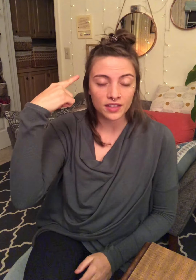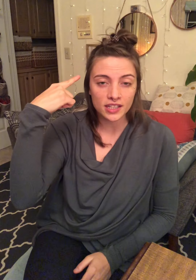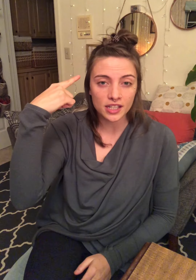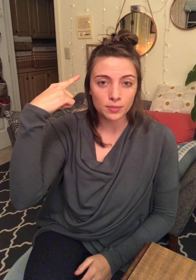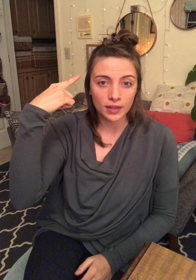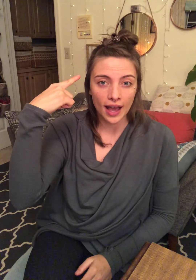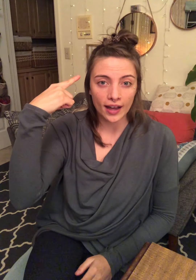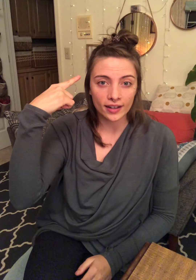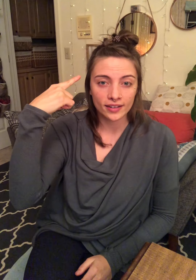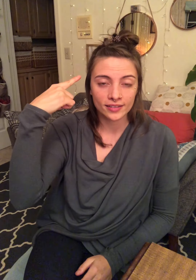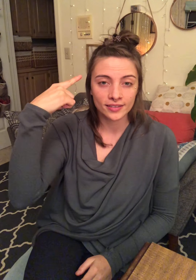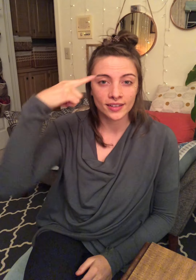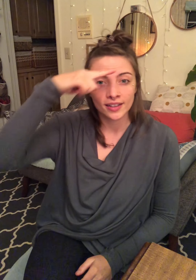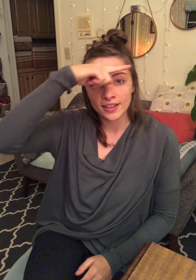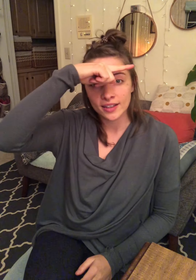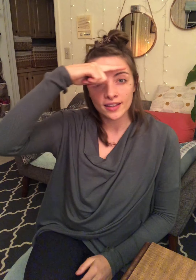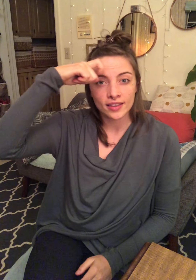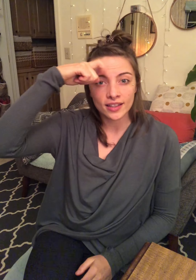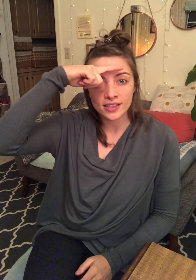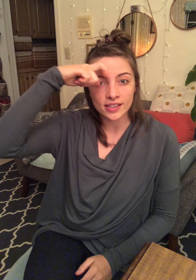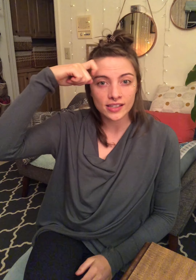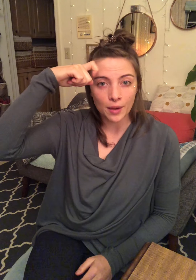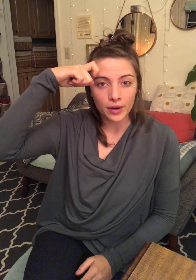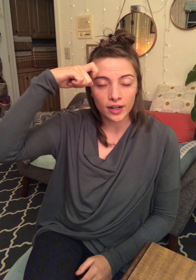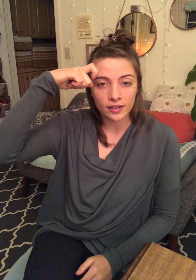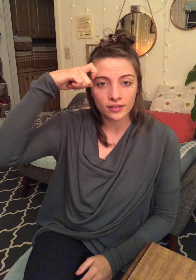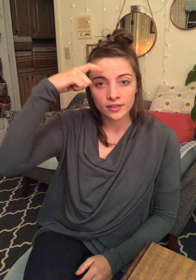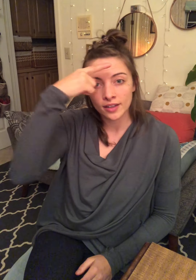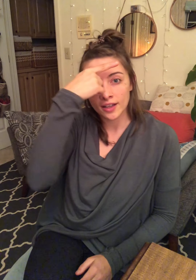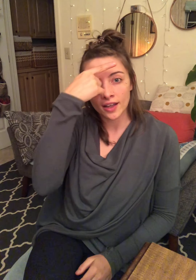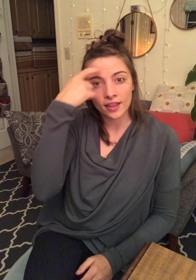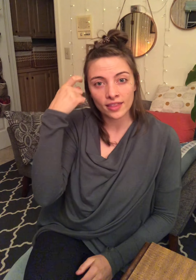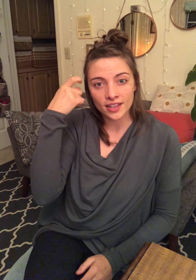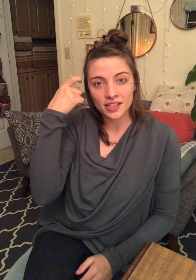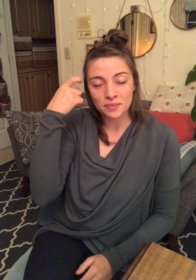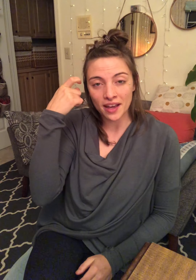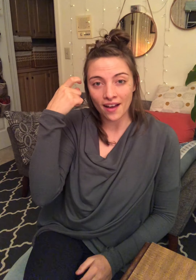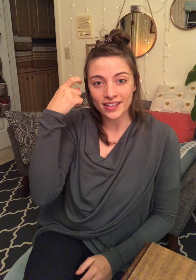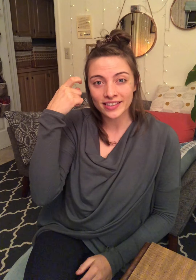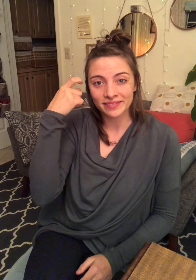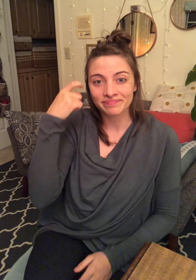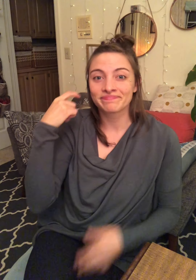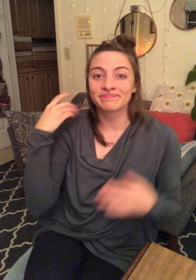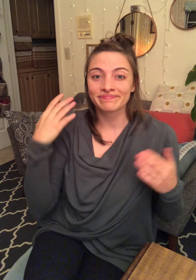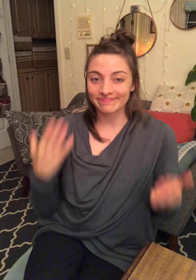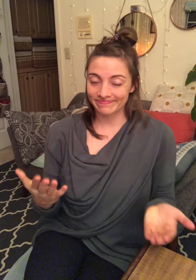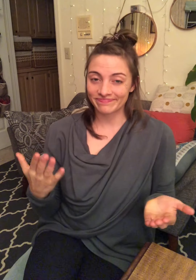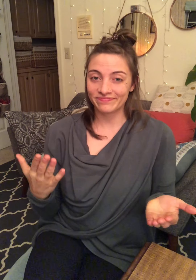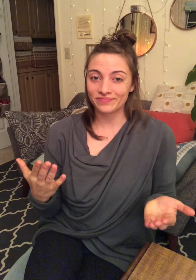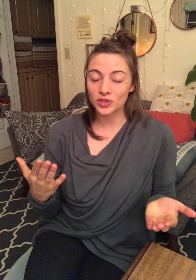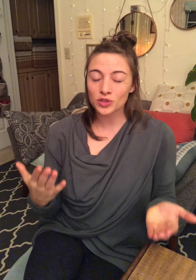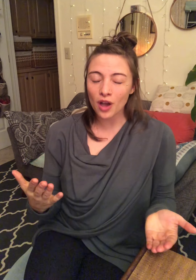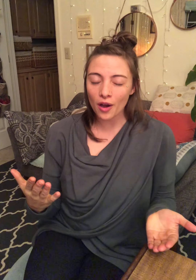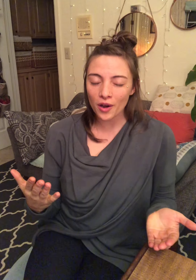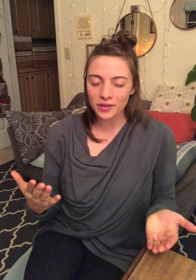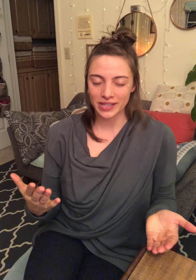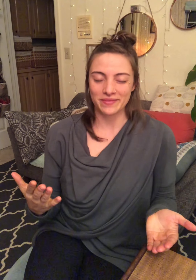is black, this is summer, and this is because. So